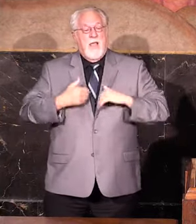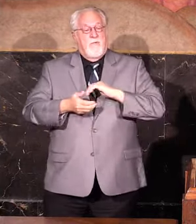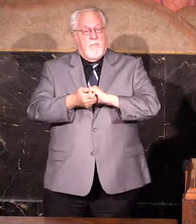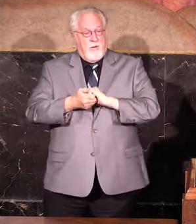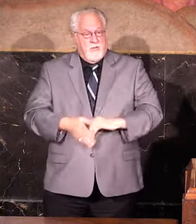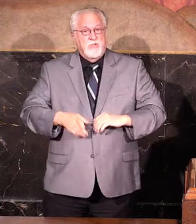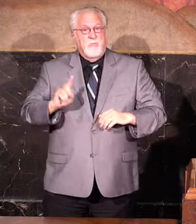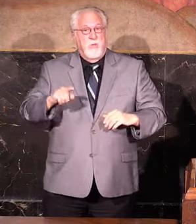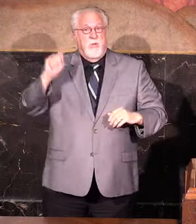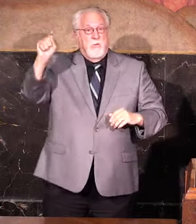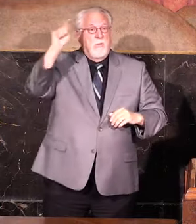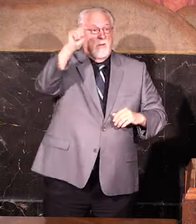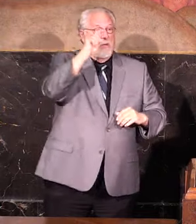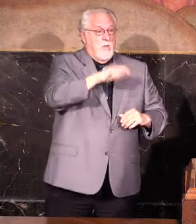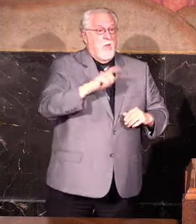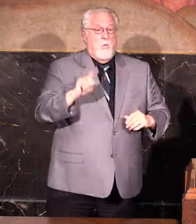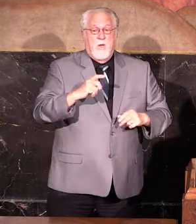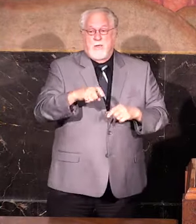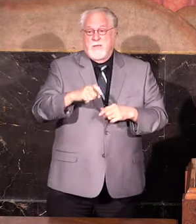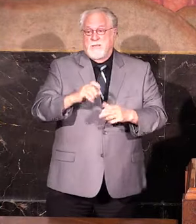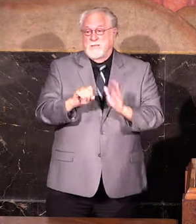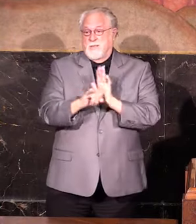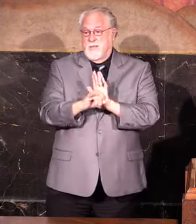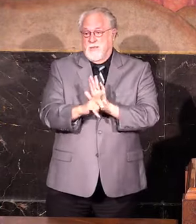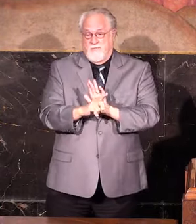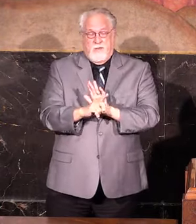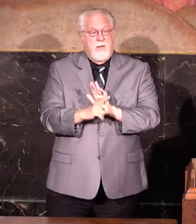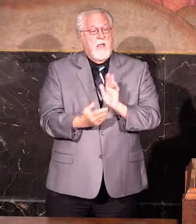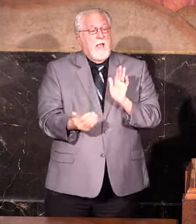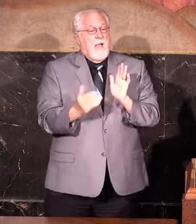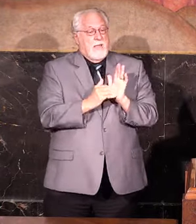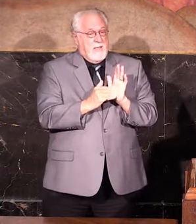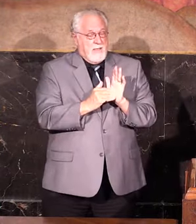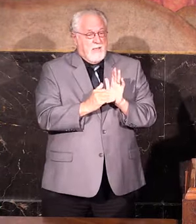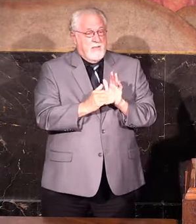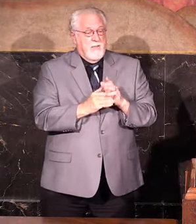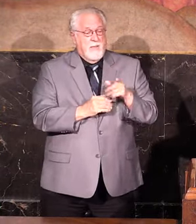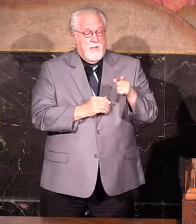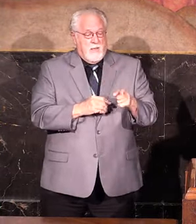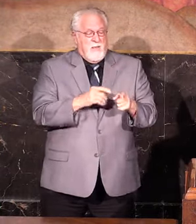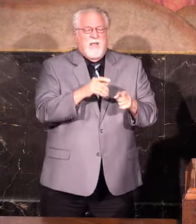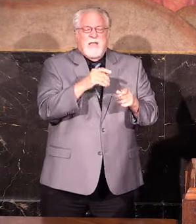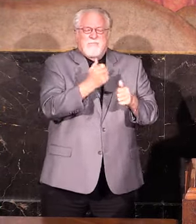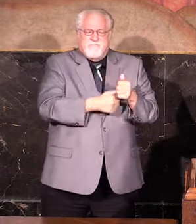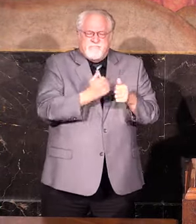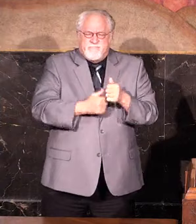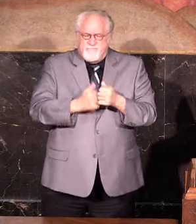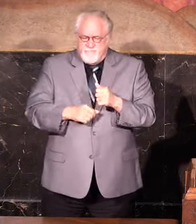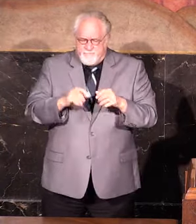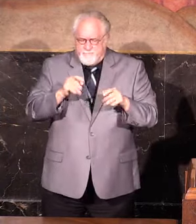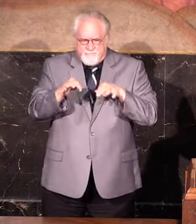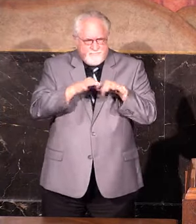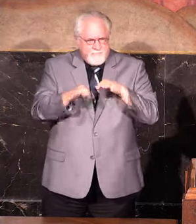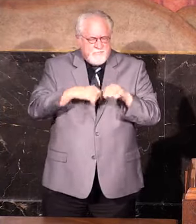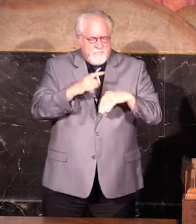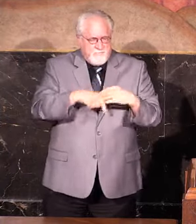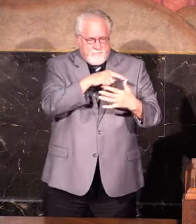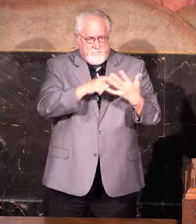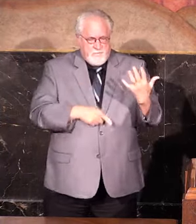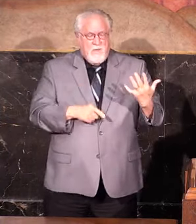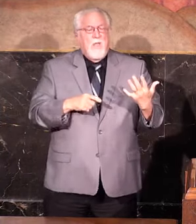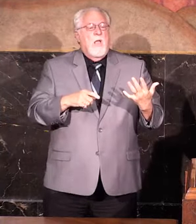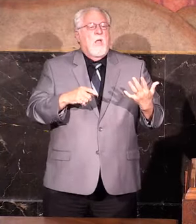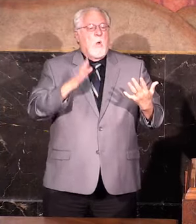where needs are identified. Additional details about what each of these partners will contribute to the state's plan are in a news